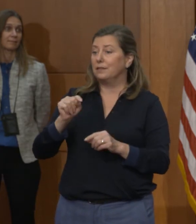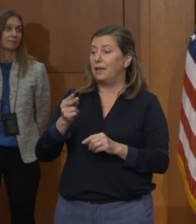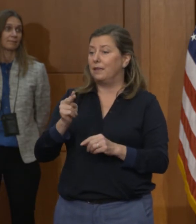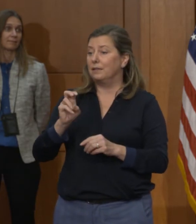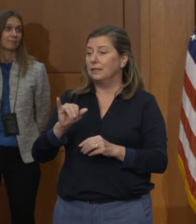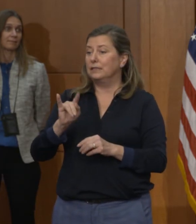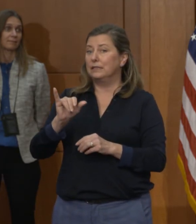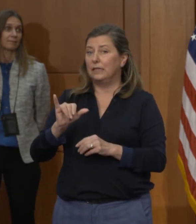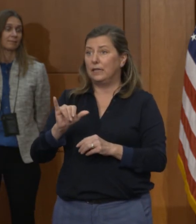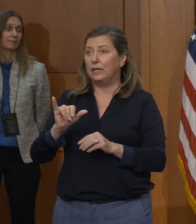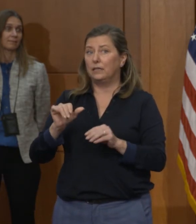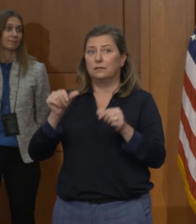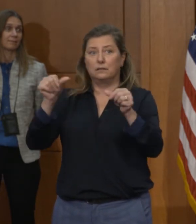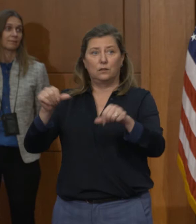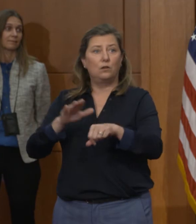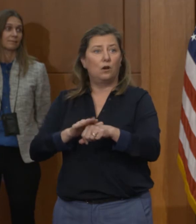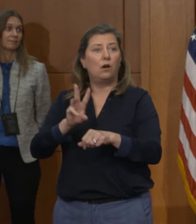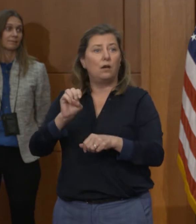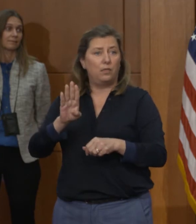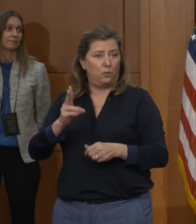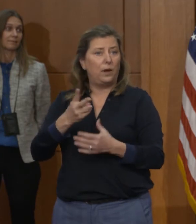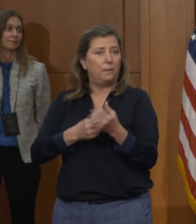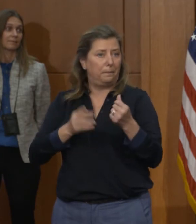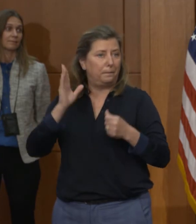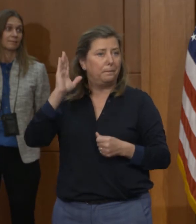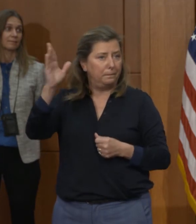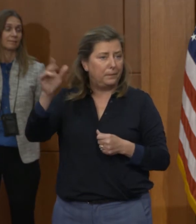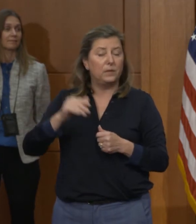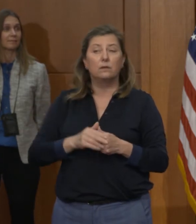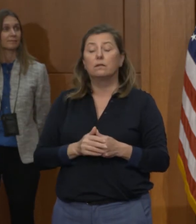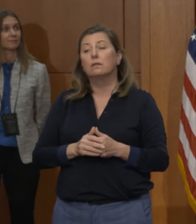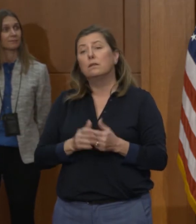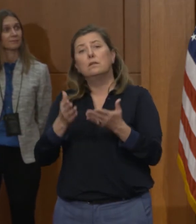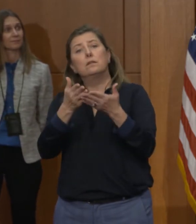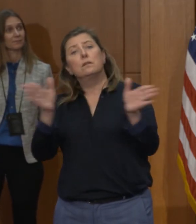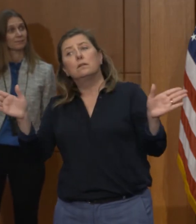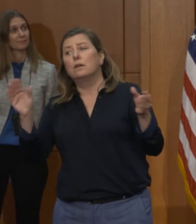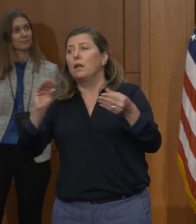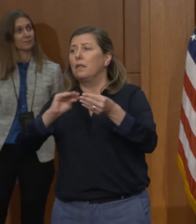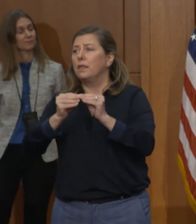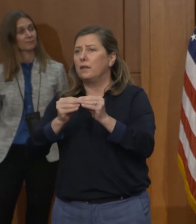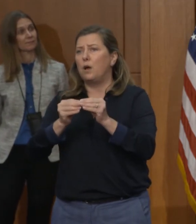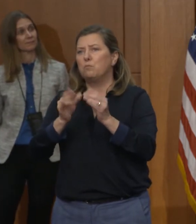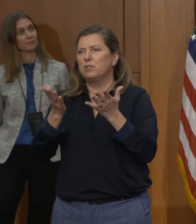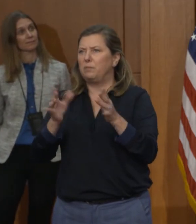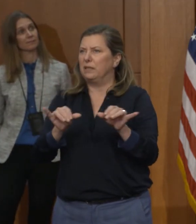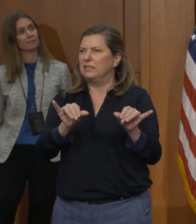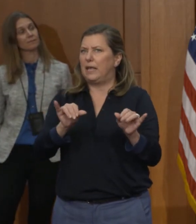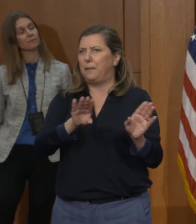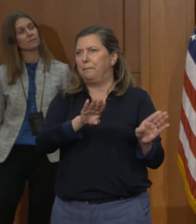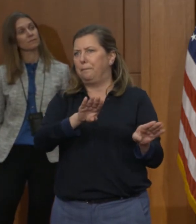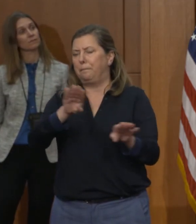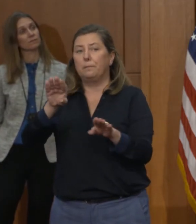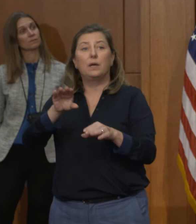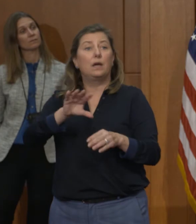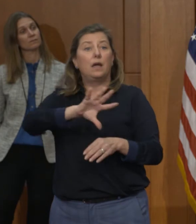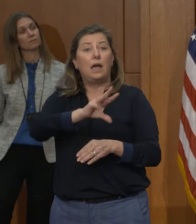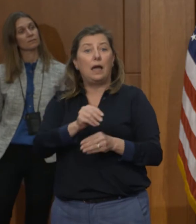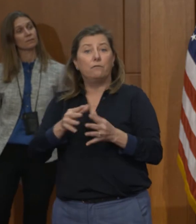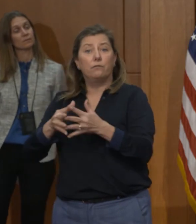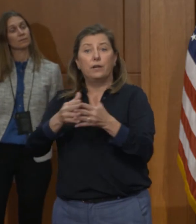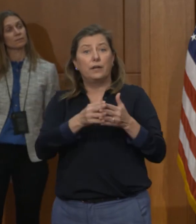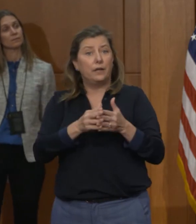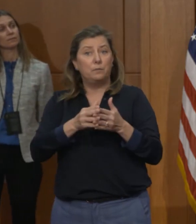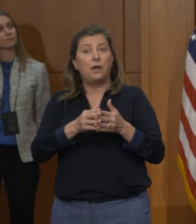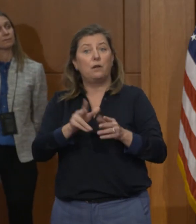breakdown on our web site. Overall, the numbers still are tracking about the same, with African American